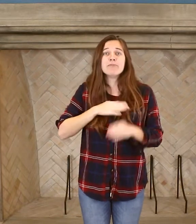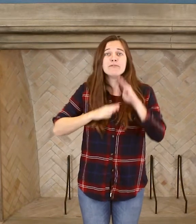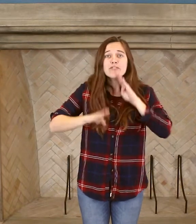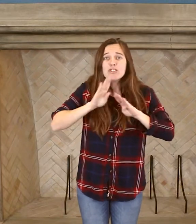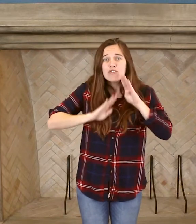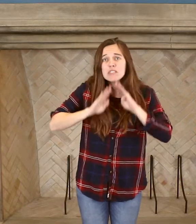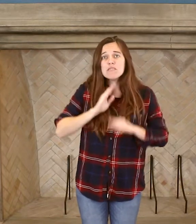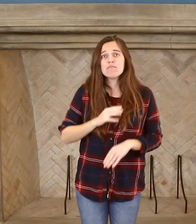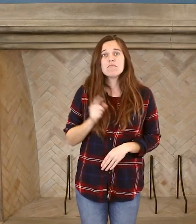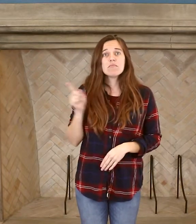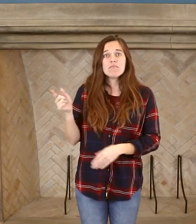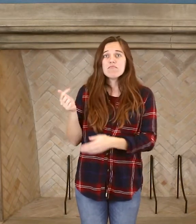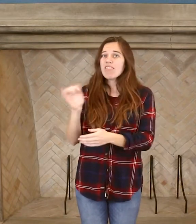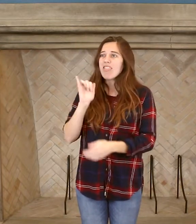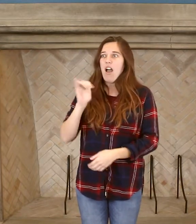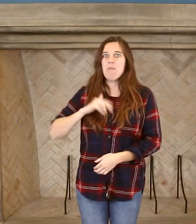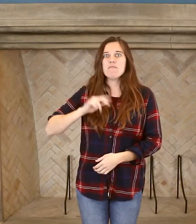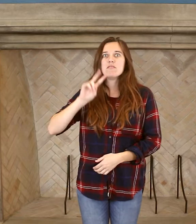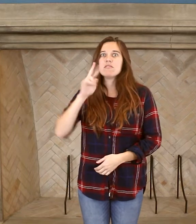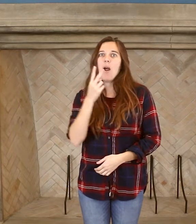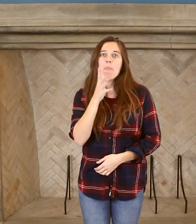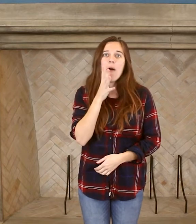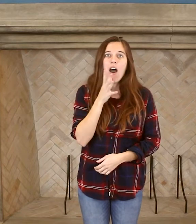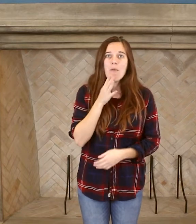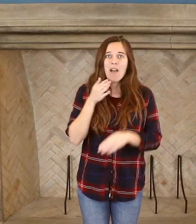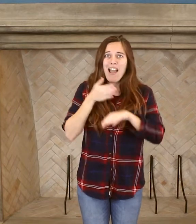my frustrations. She was like my second mom.